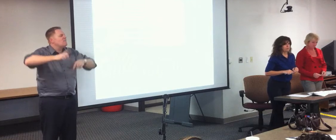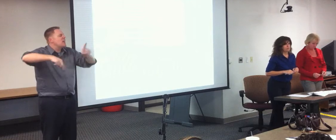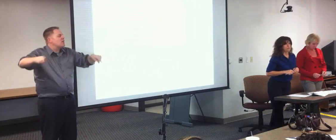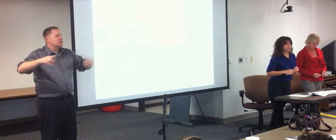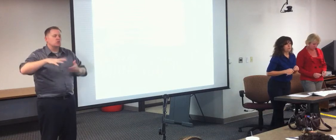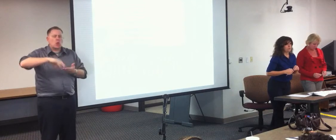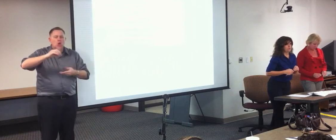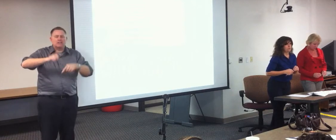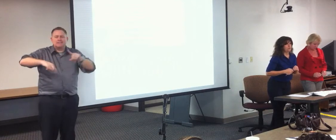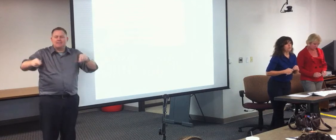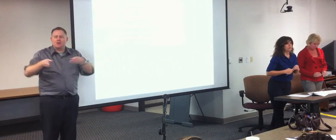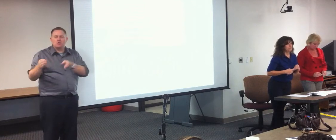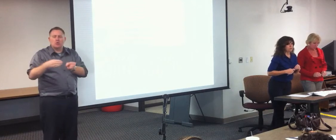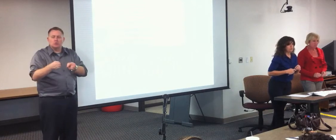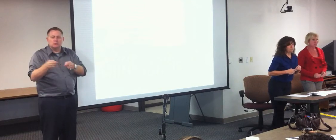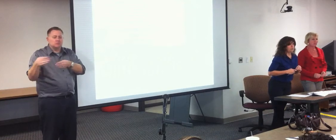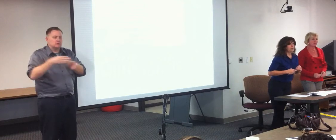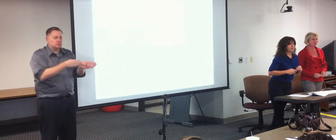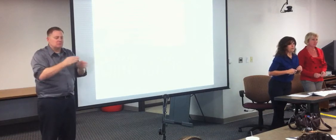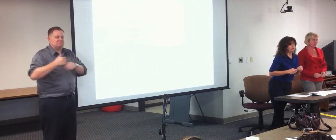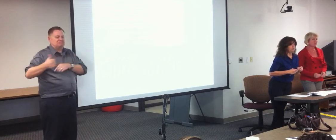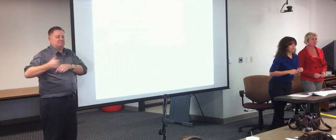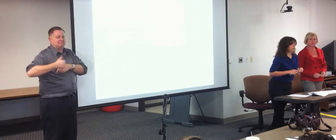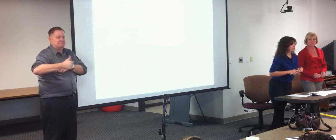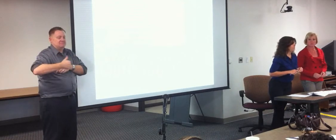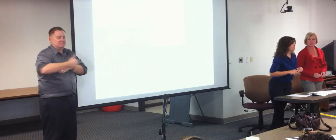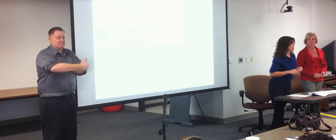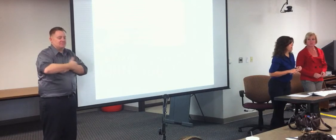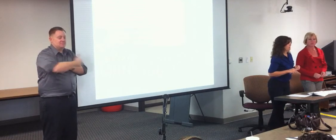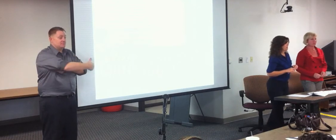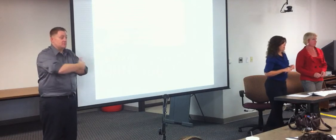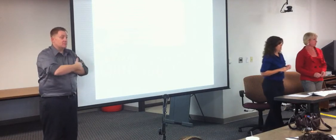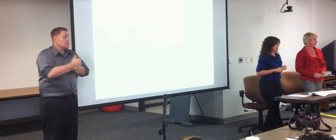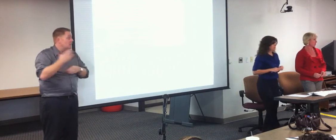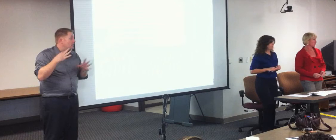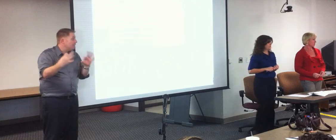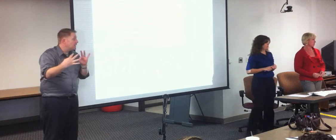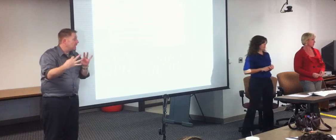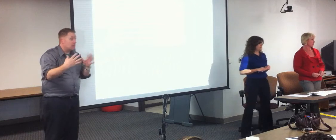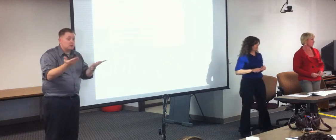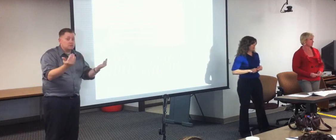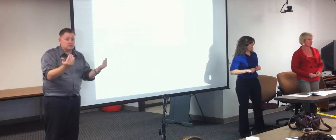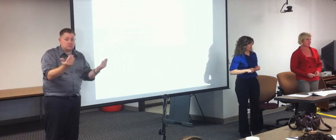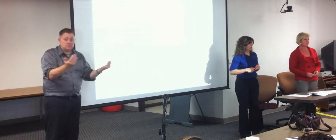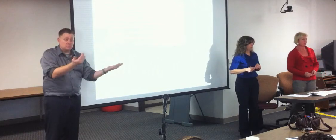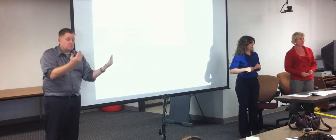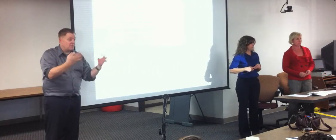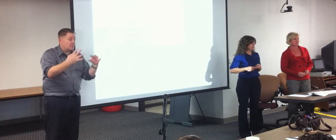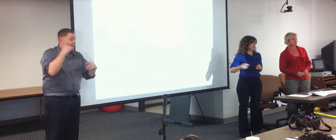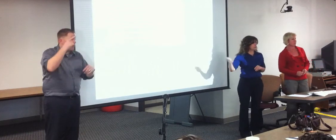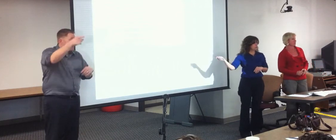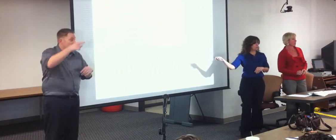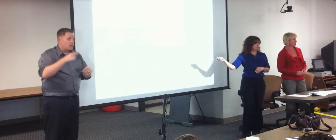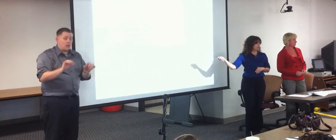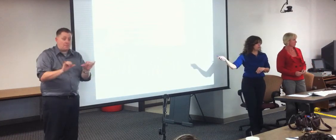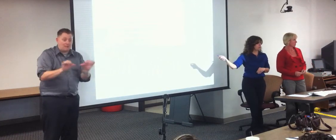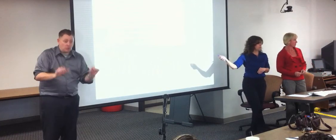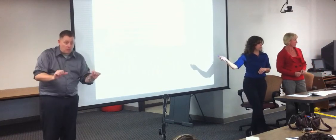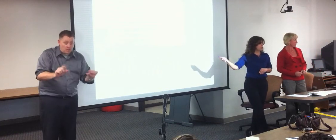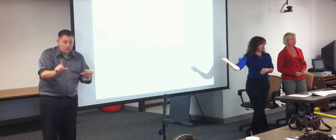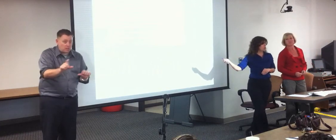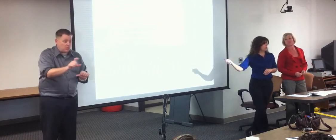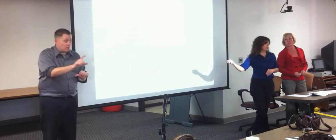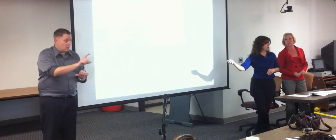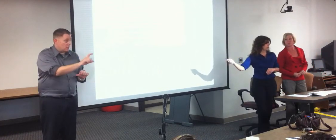and acquire community support. Good. Feedback. Give the group feedback. Was it